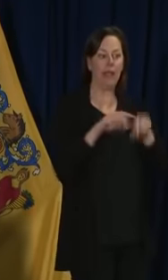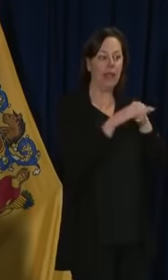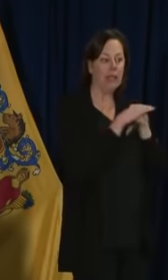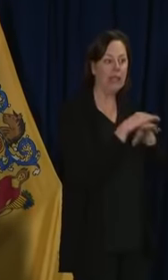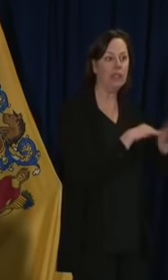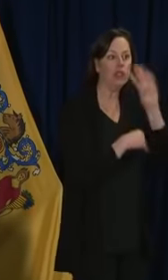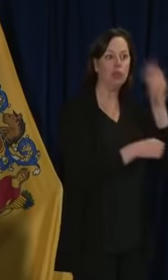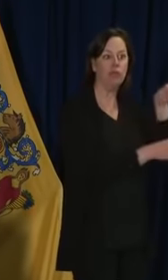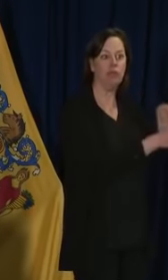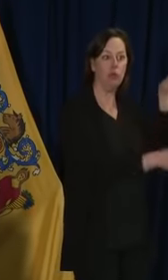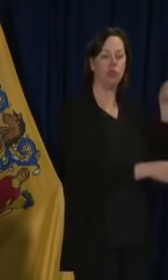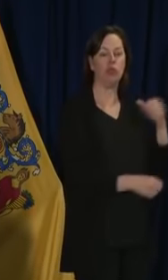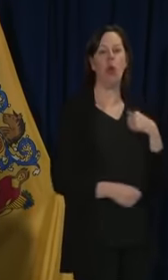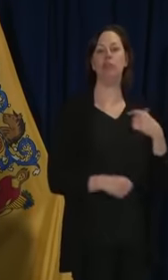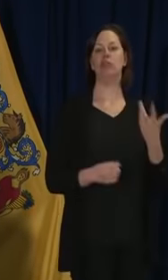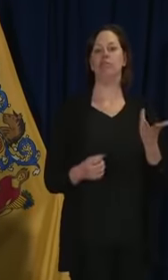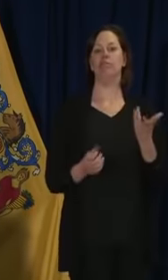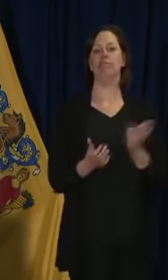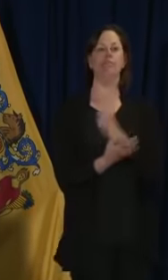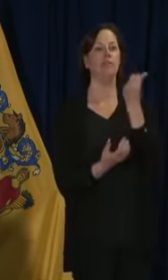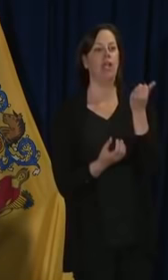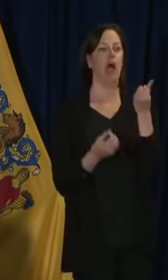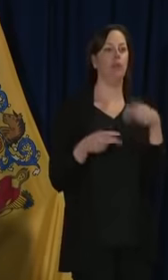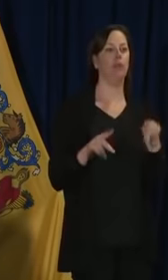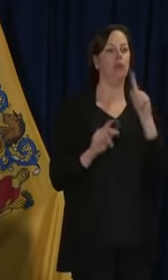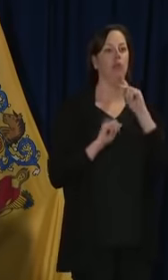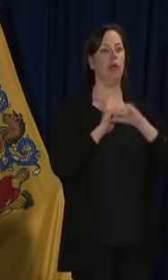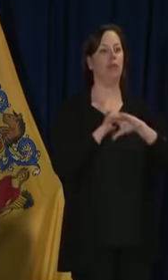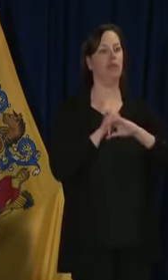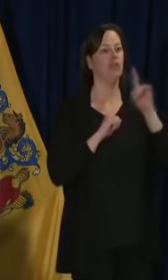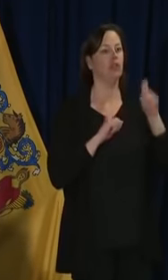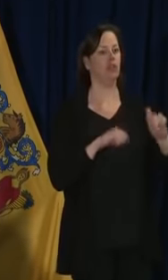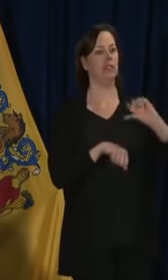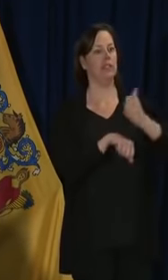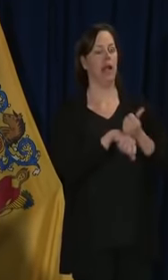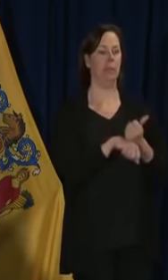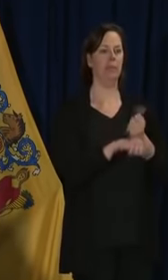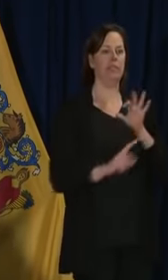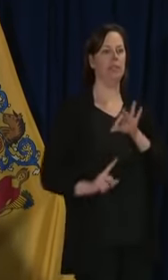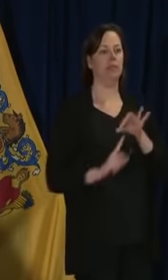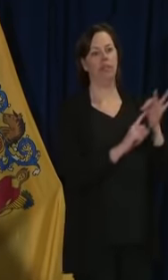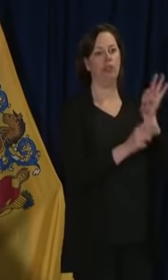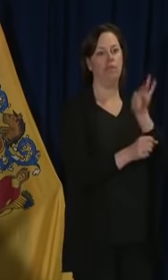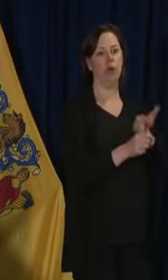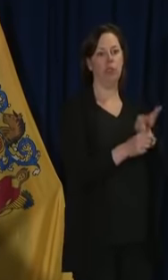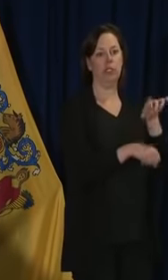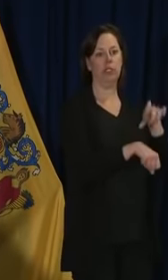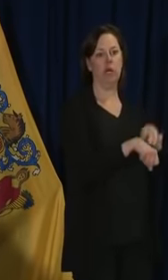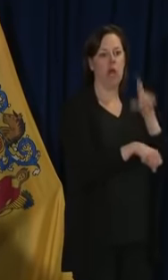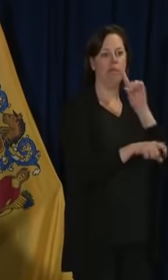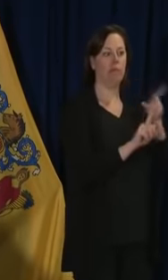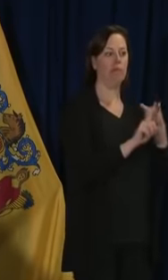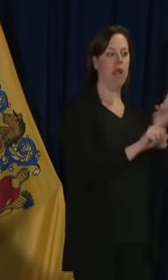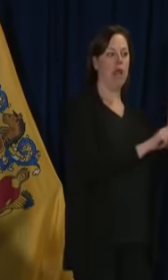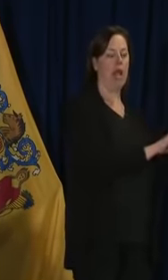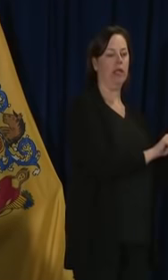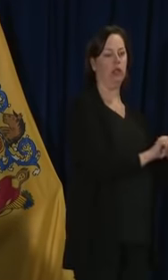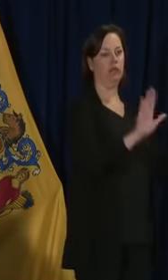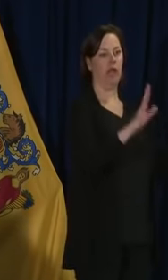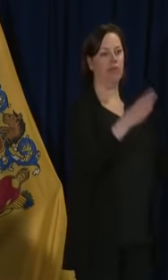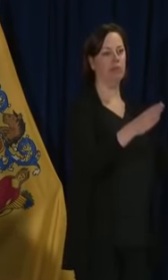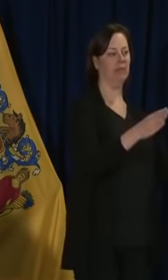I'll use that as a commercial for that. Brent. Commissioner, I didn't hear the number of total beds you had. There were like a lot of numbers being thrown